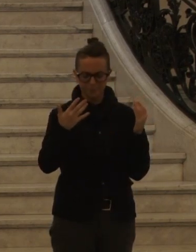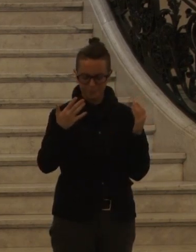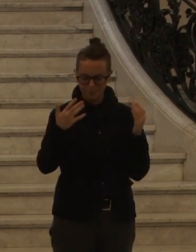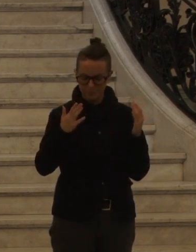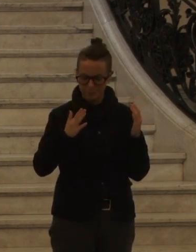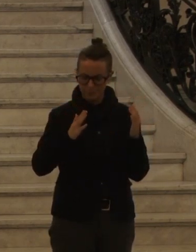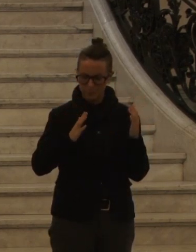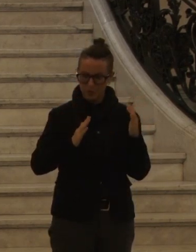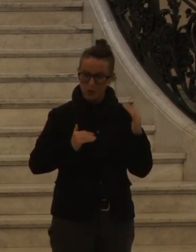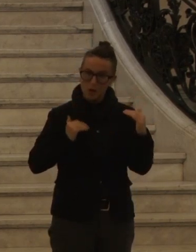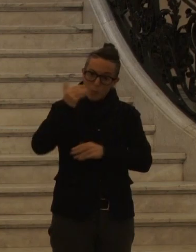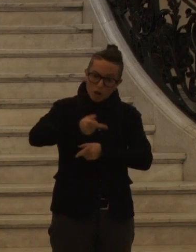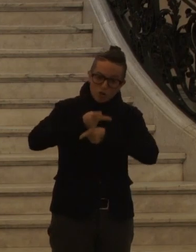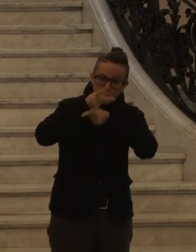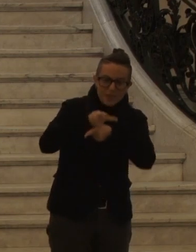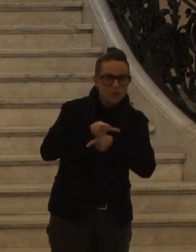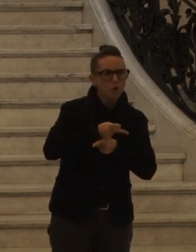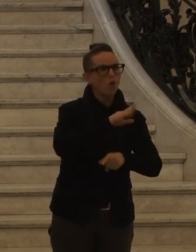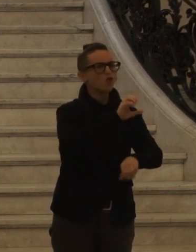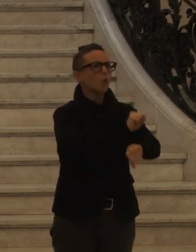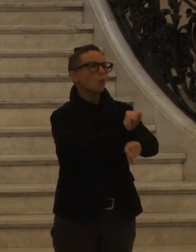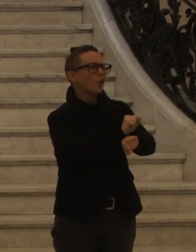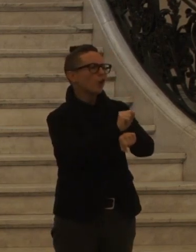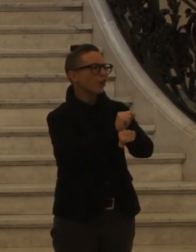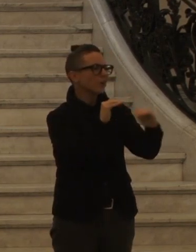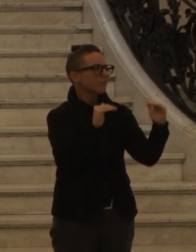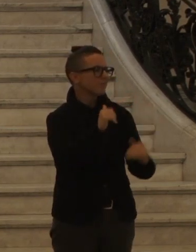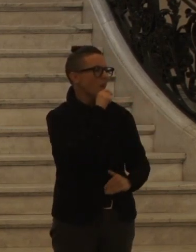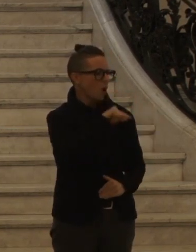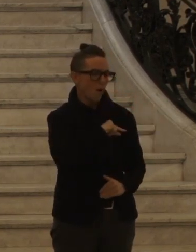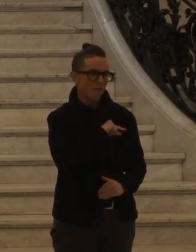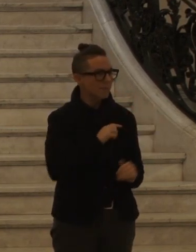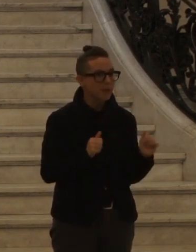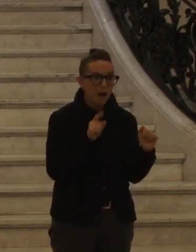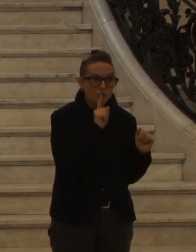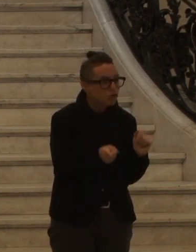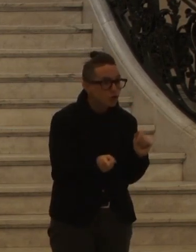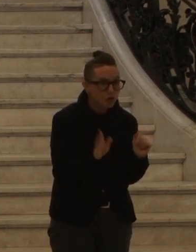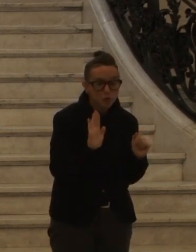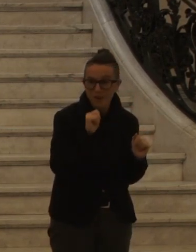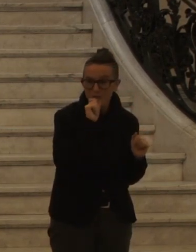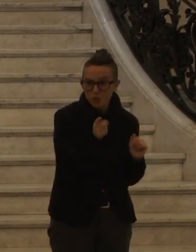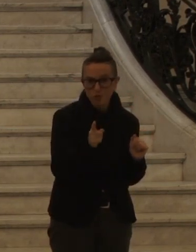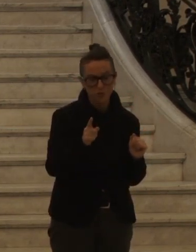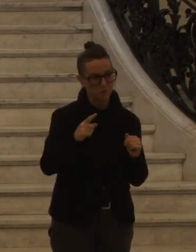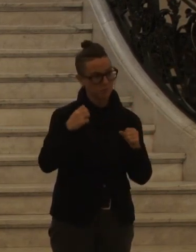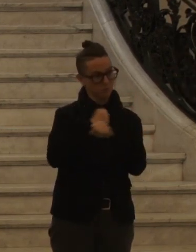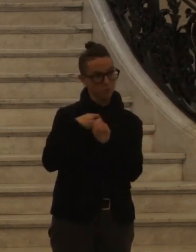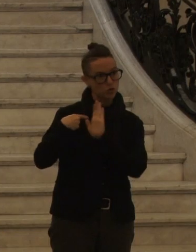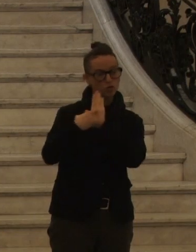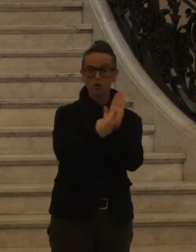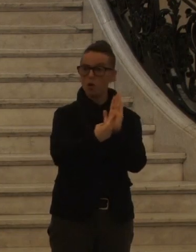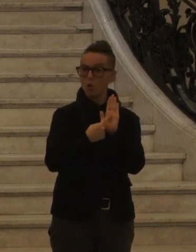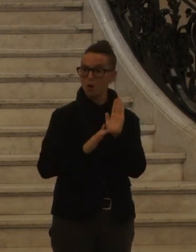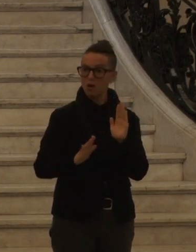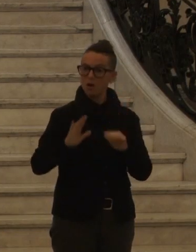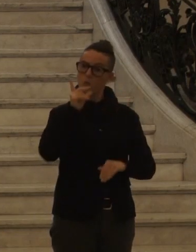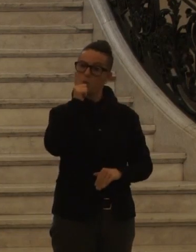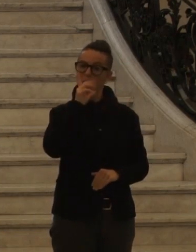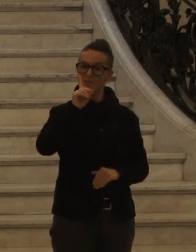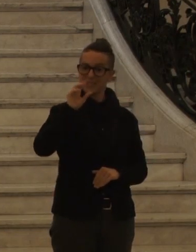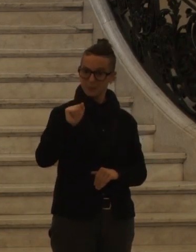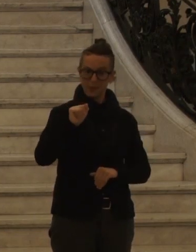over-supervision or the worker being under-qualified. That's not the case. Studies have shown that workers are more productive,